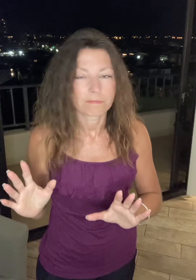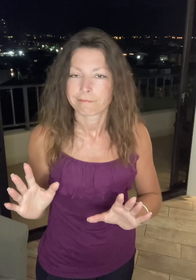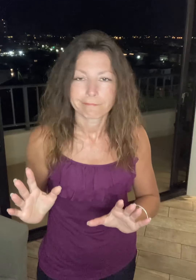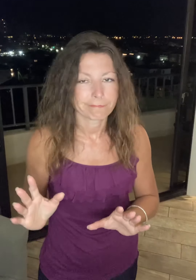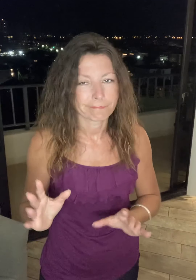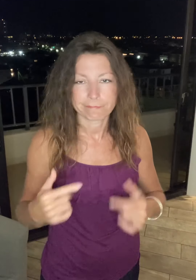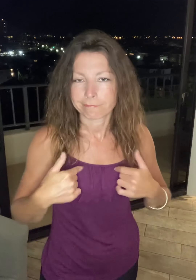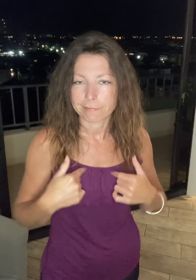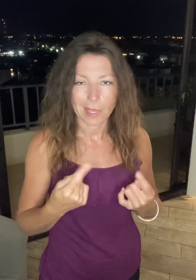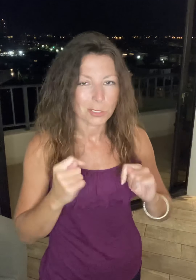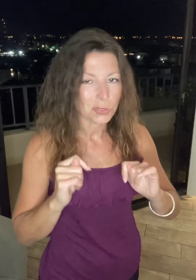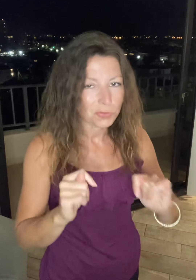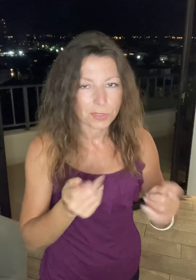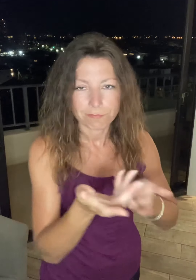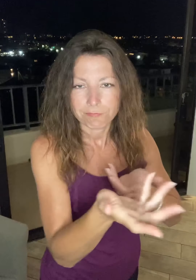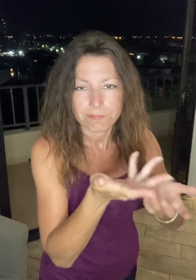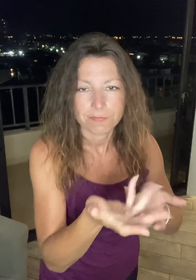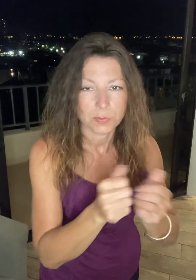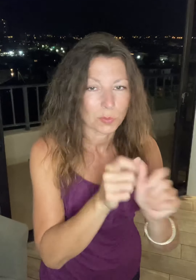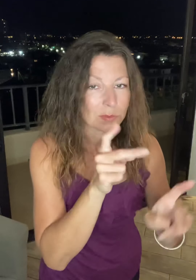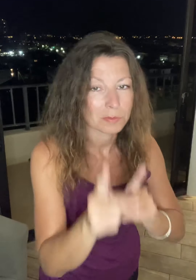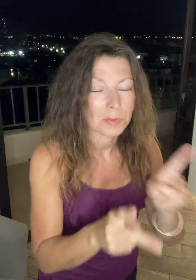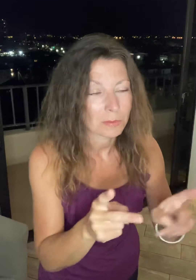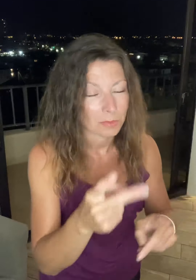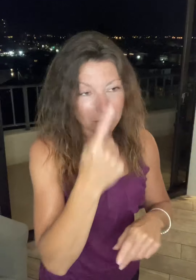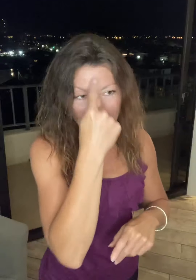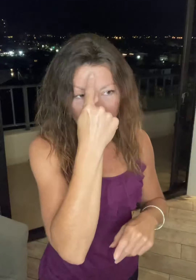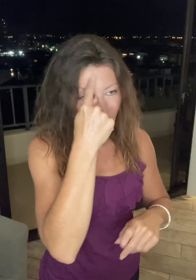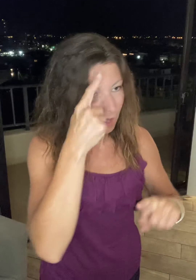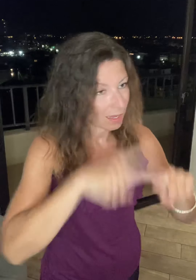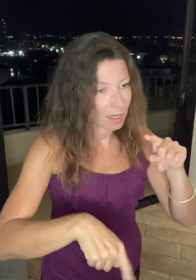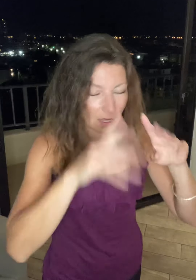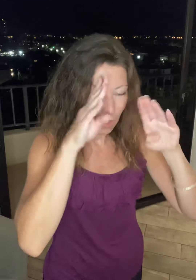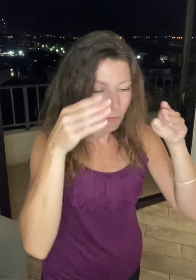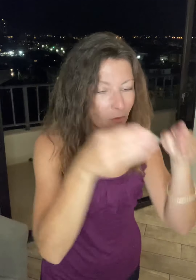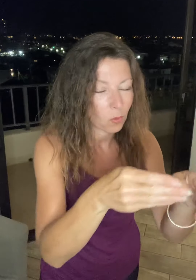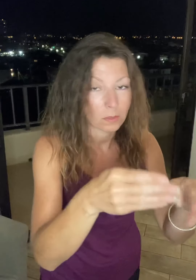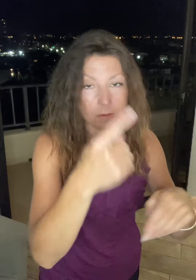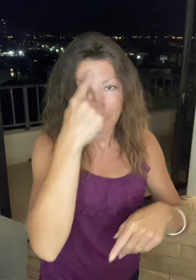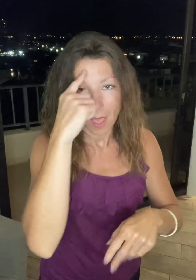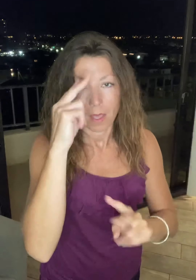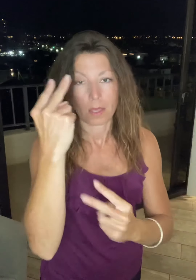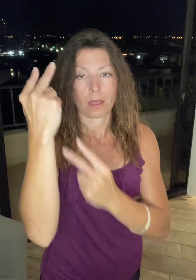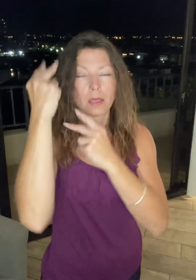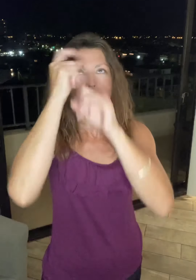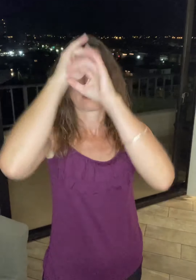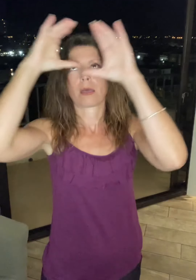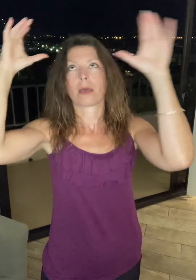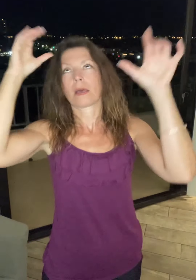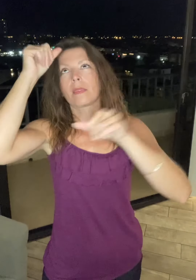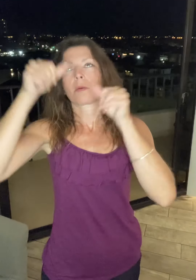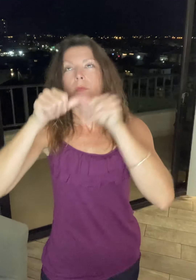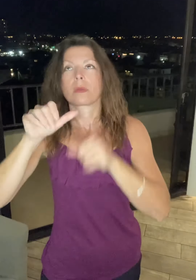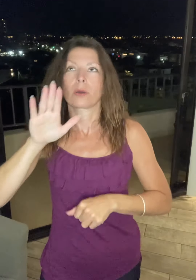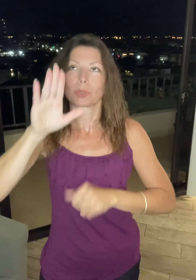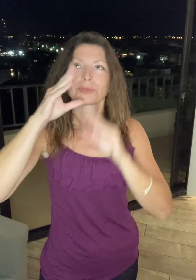creating a way. The way you smile, the way you walk, the time you took, teach me all that